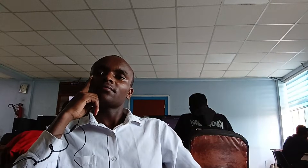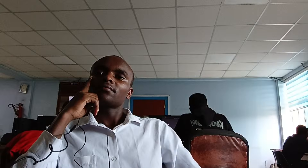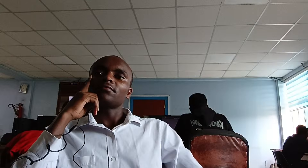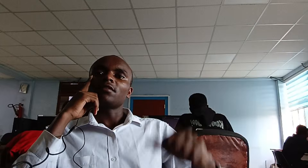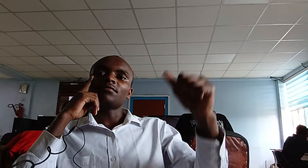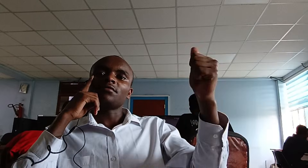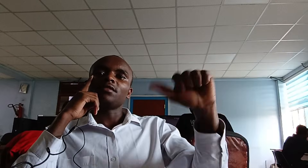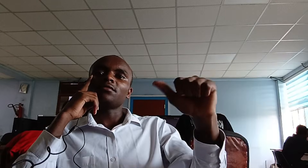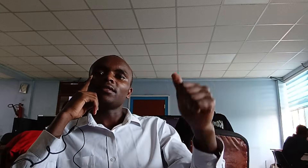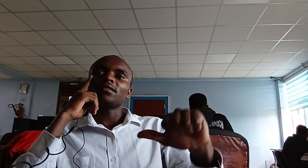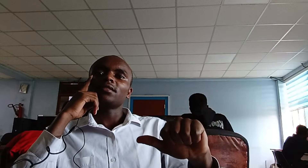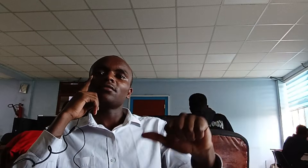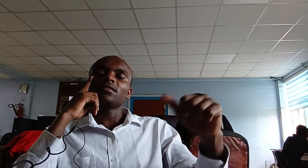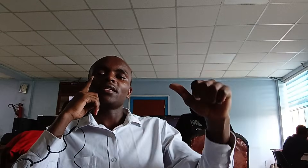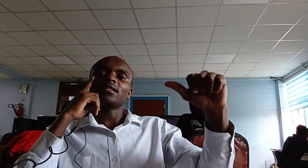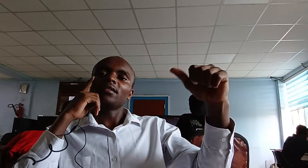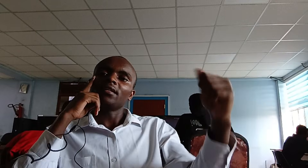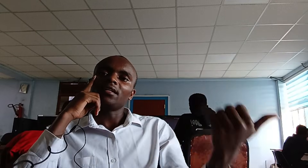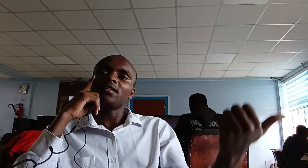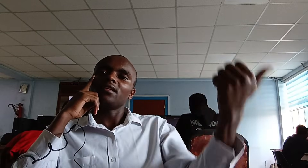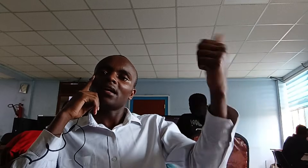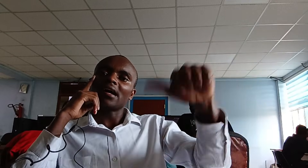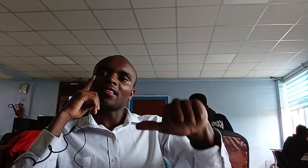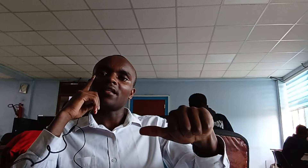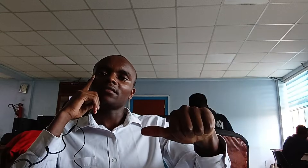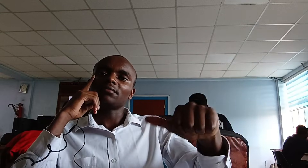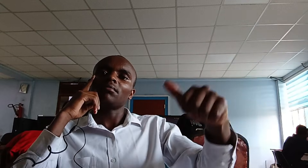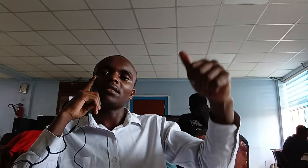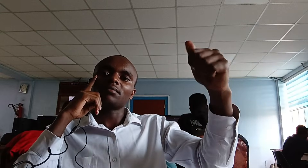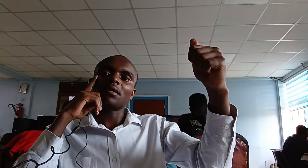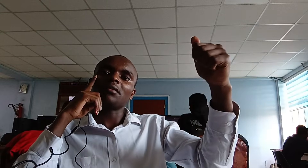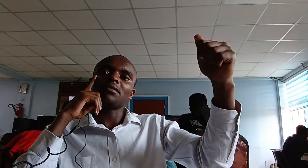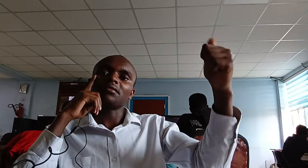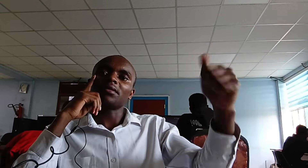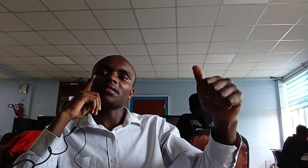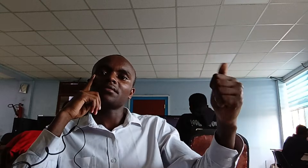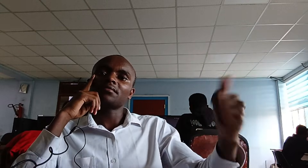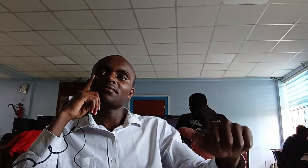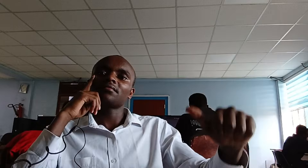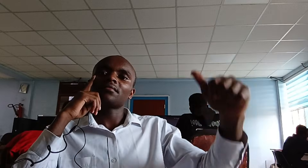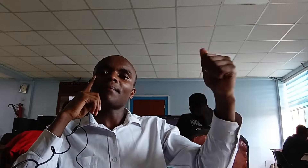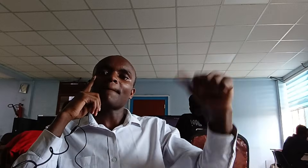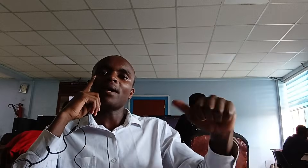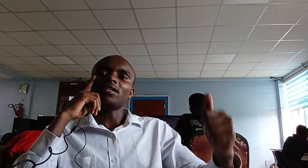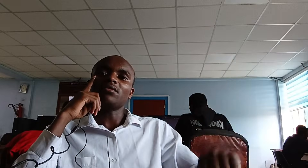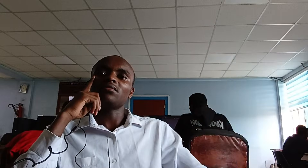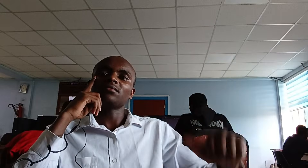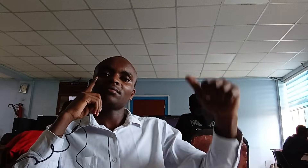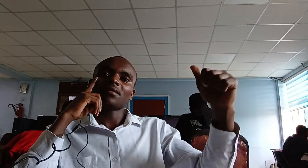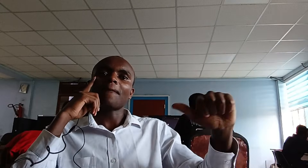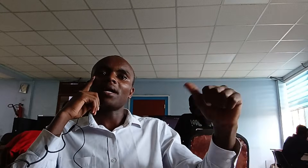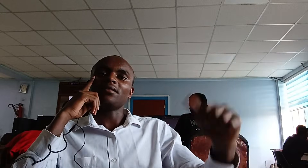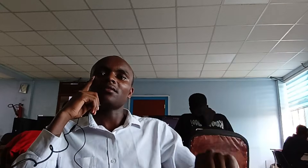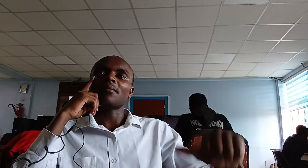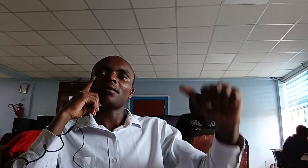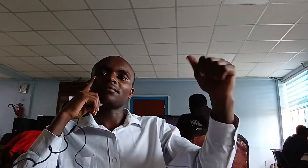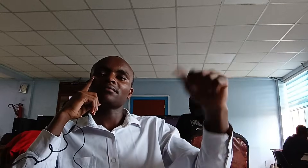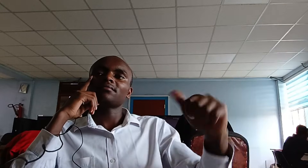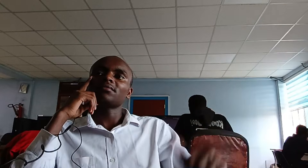You have to do it twice, not like any other, but bado it's twice, bado, bado, not